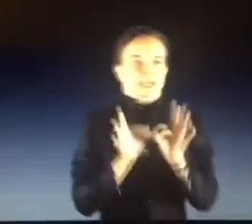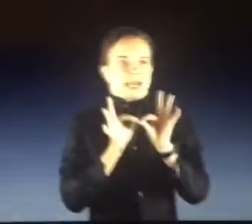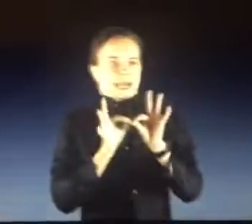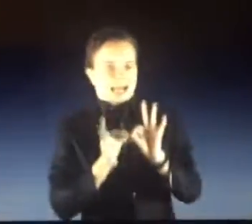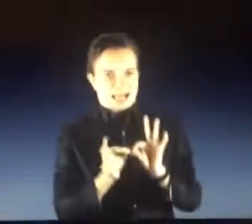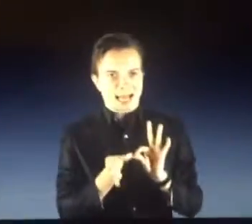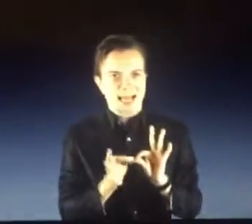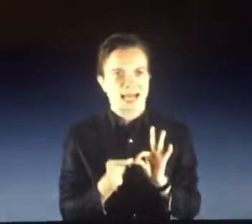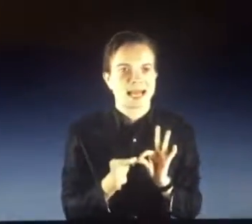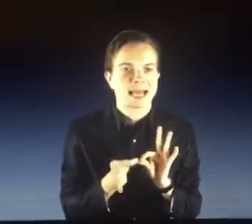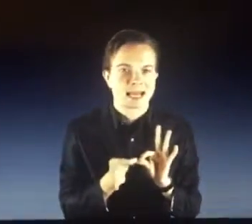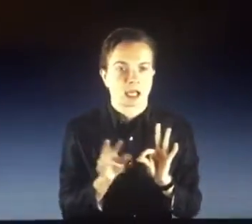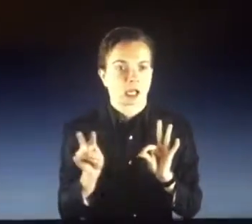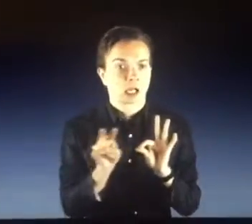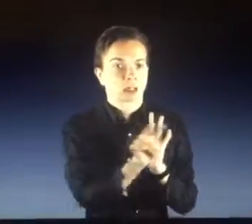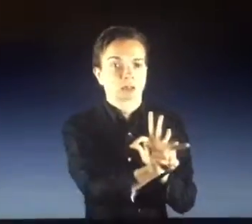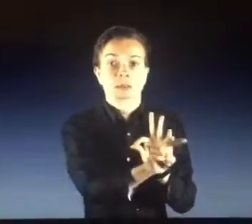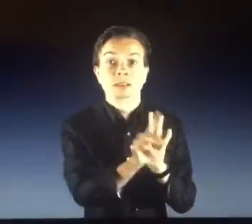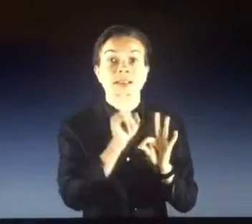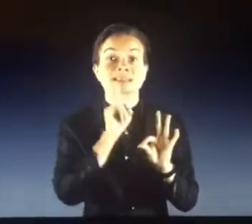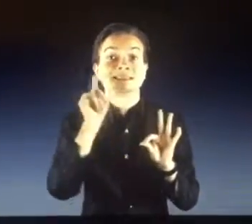a seat and you start interpreting, and